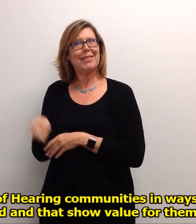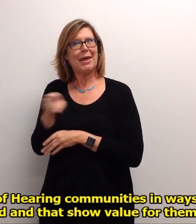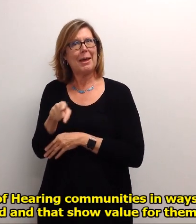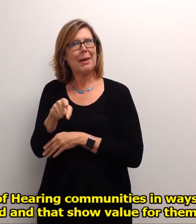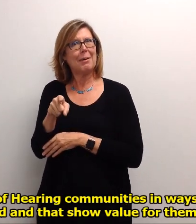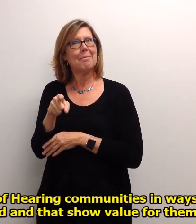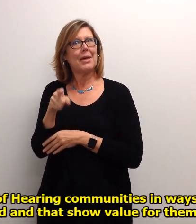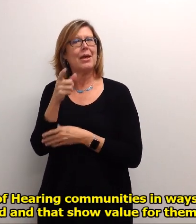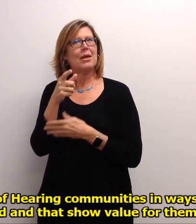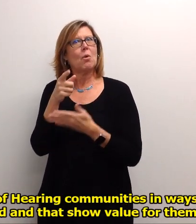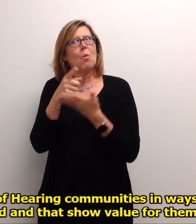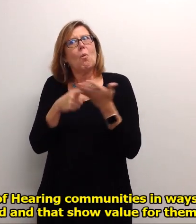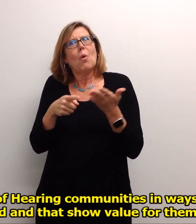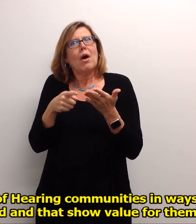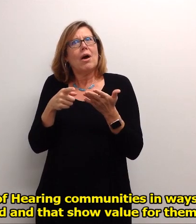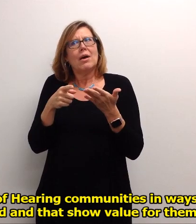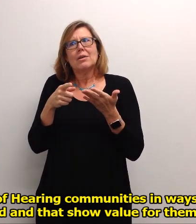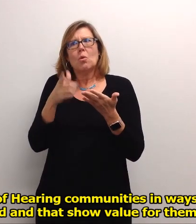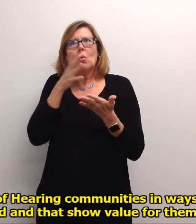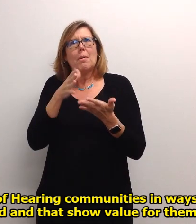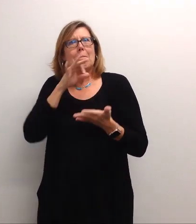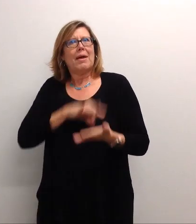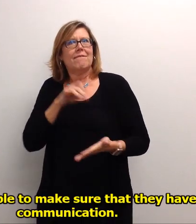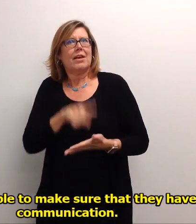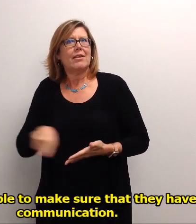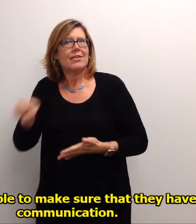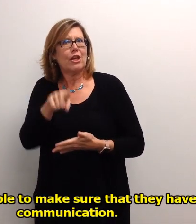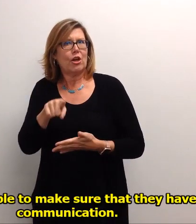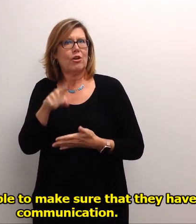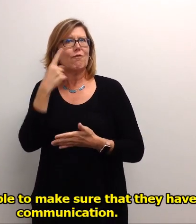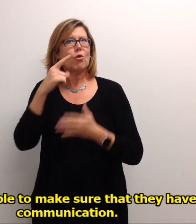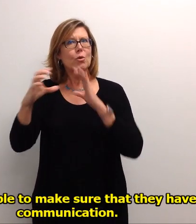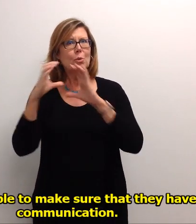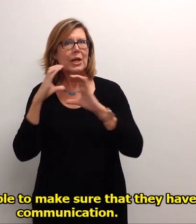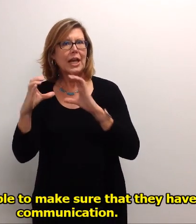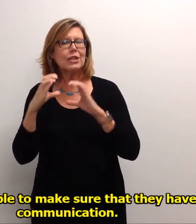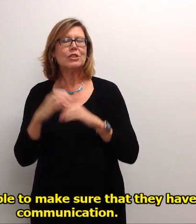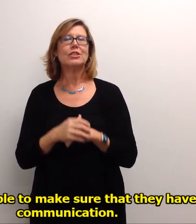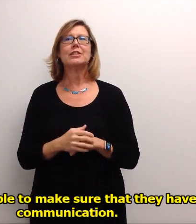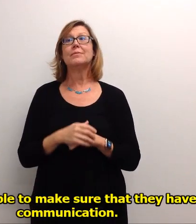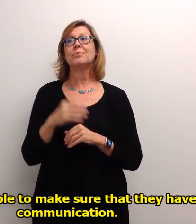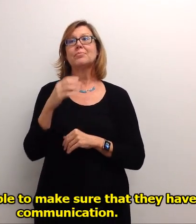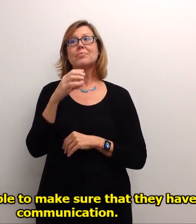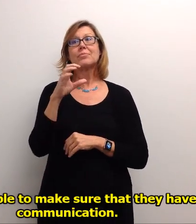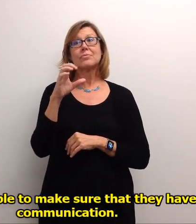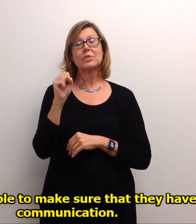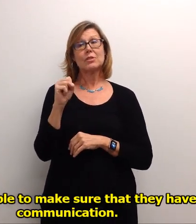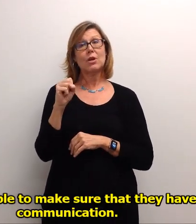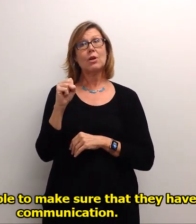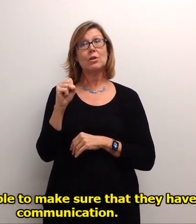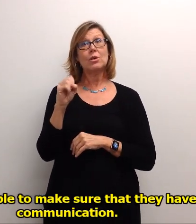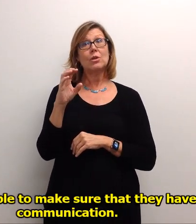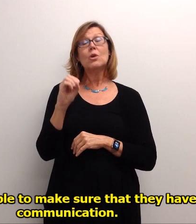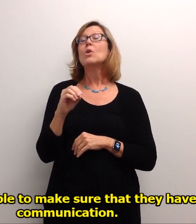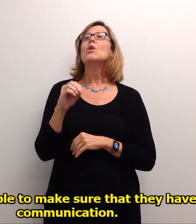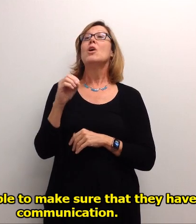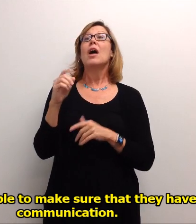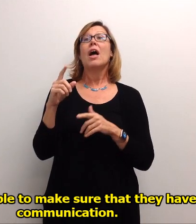and that show value for them. So we want to be able to make sure that they have access